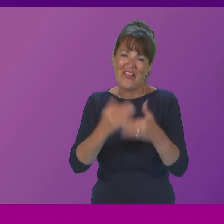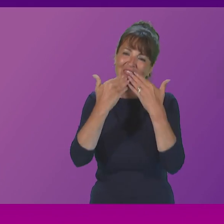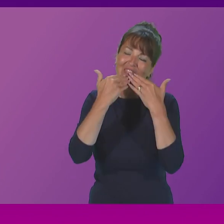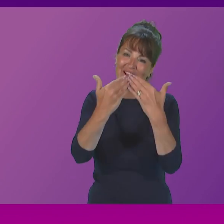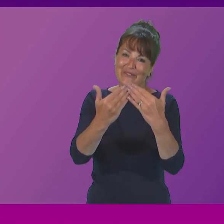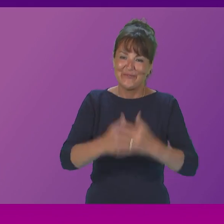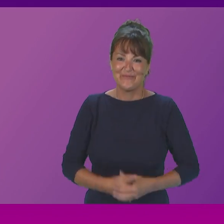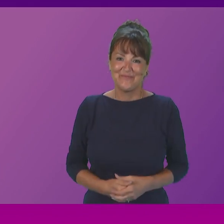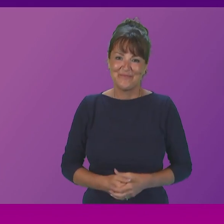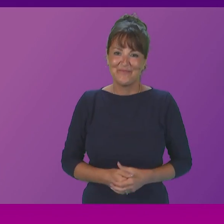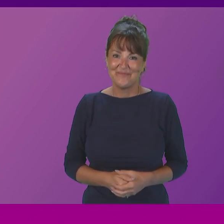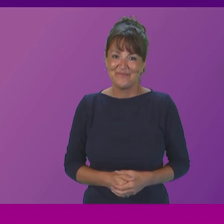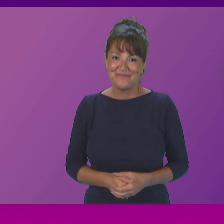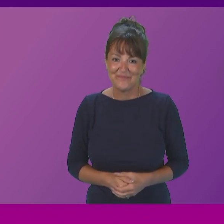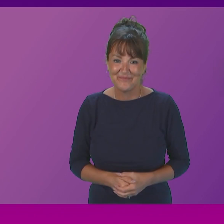indeed.